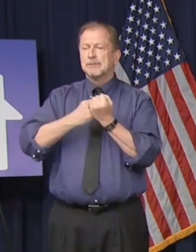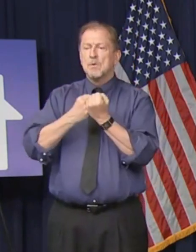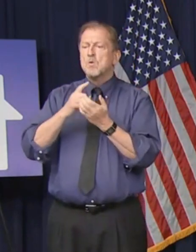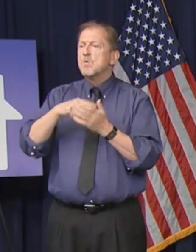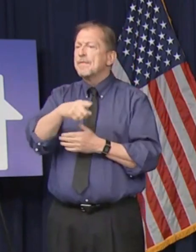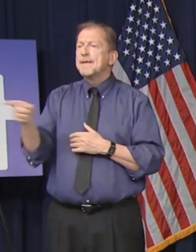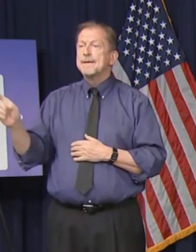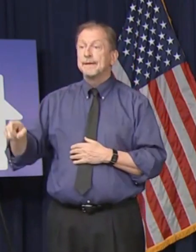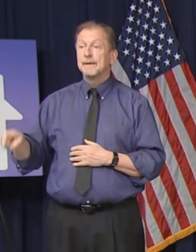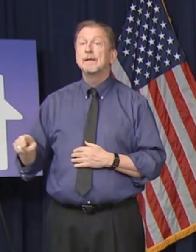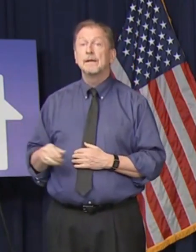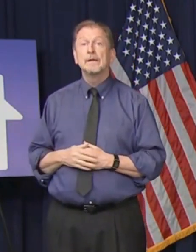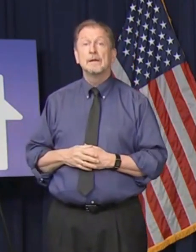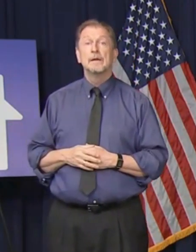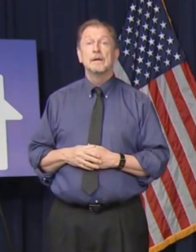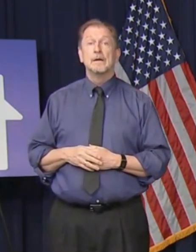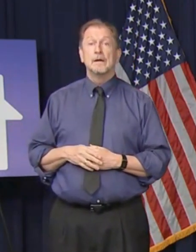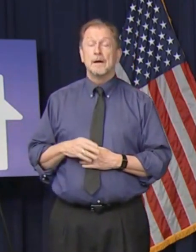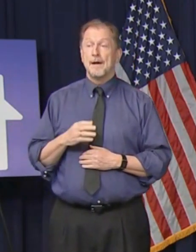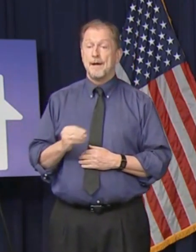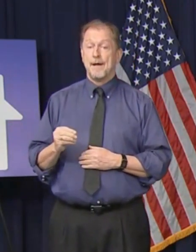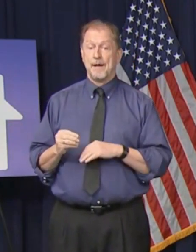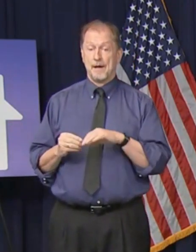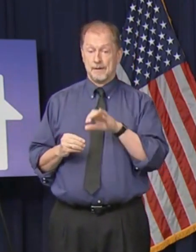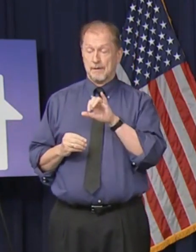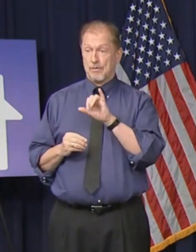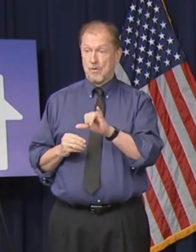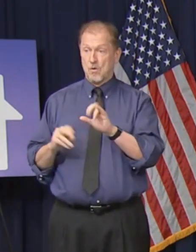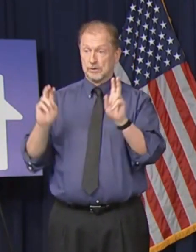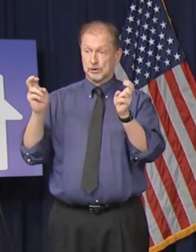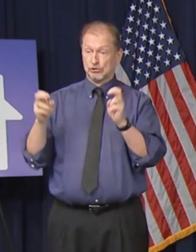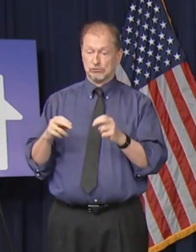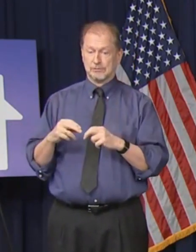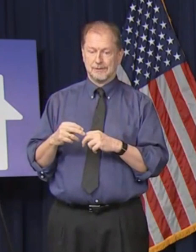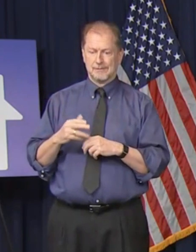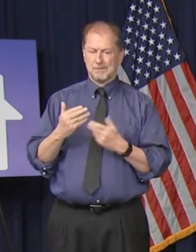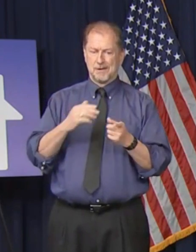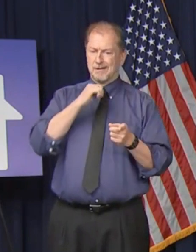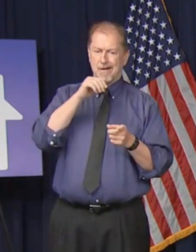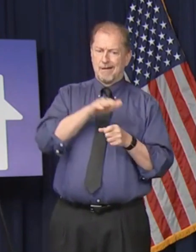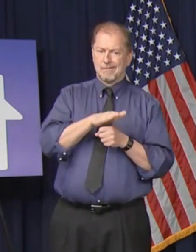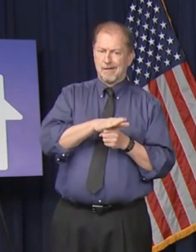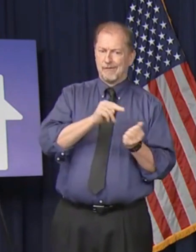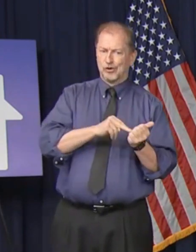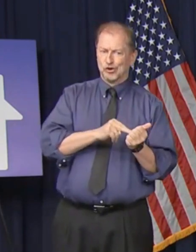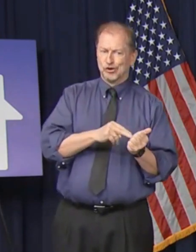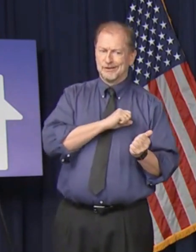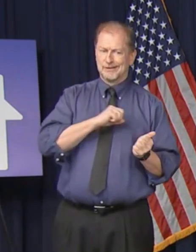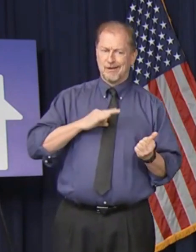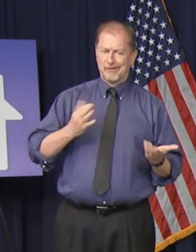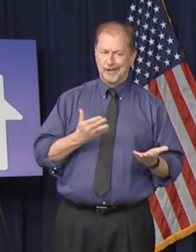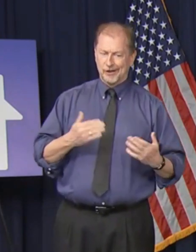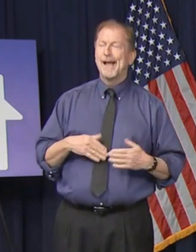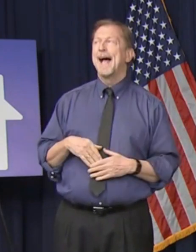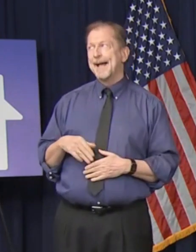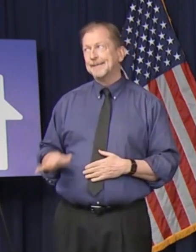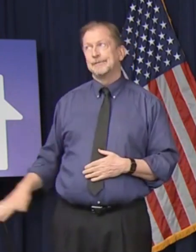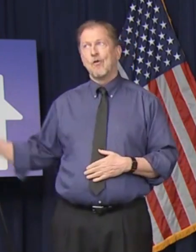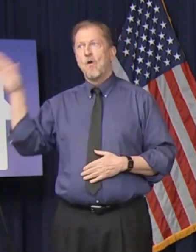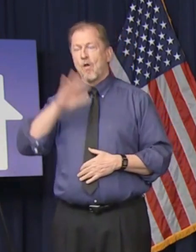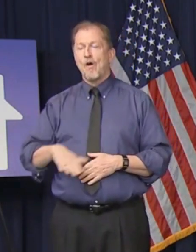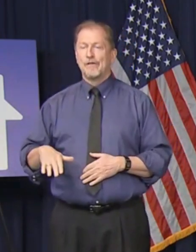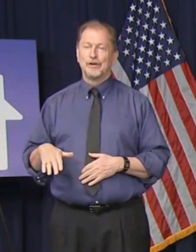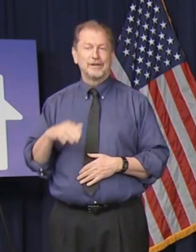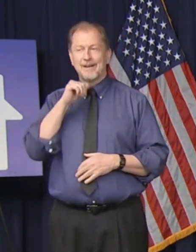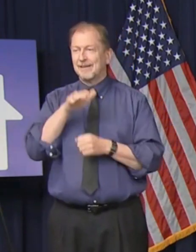we are seeing these issues across the state. As I talk to my fellow state health officers across the country, unfortunately,